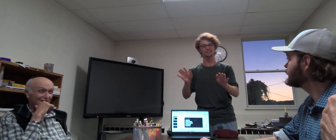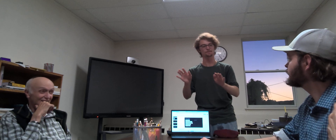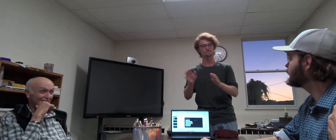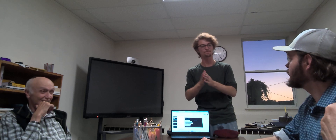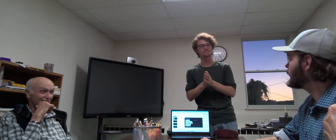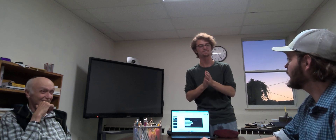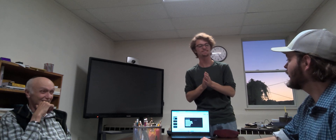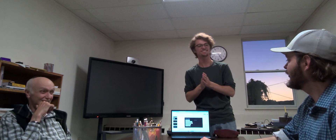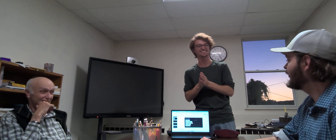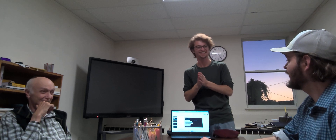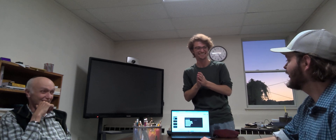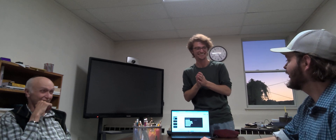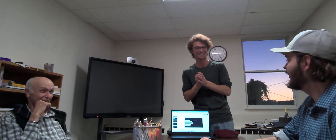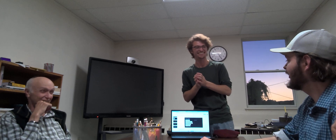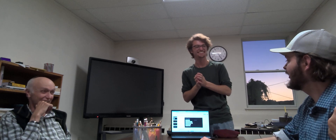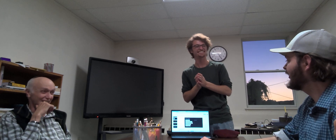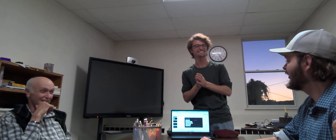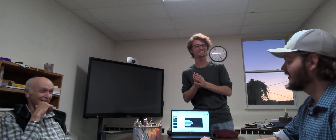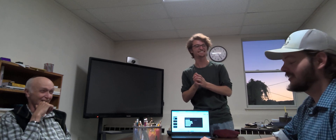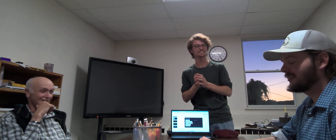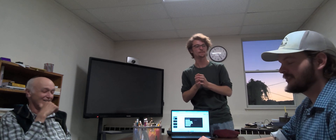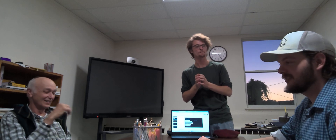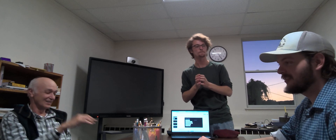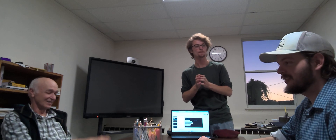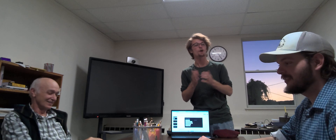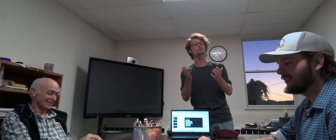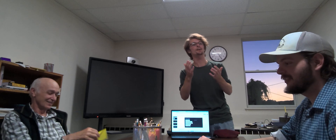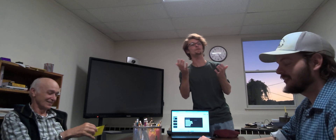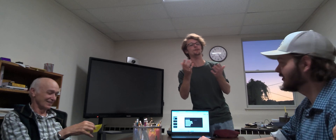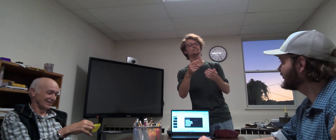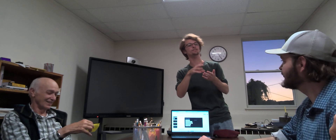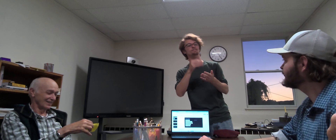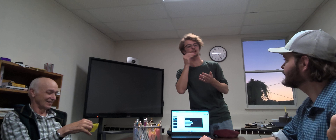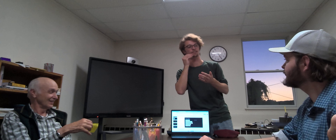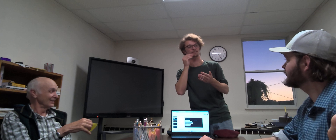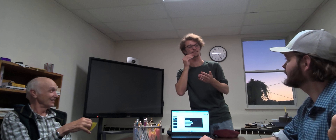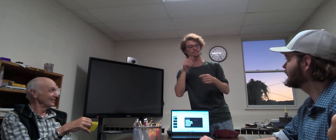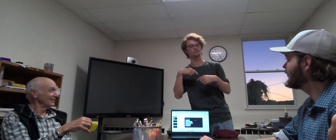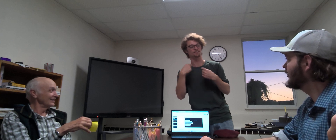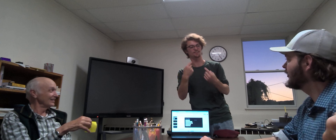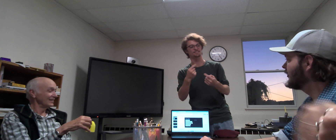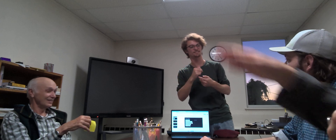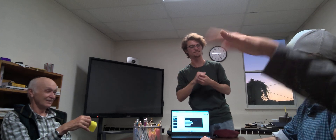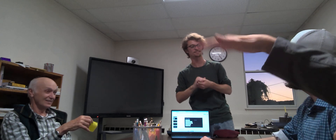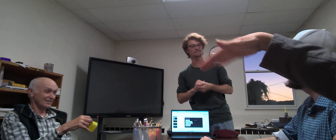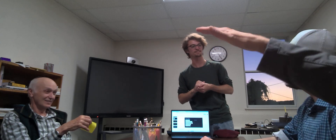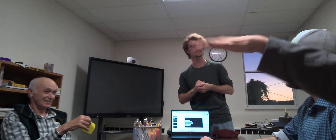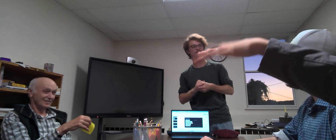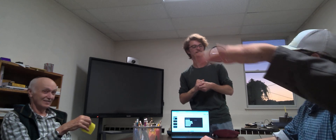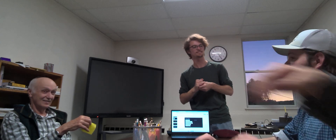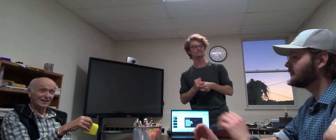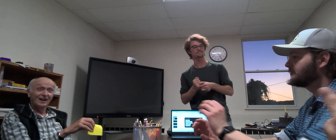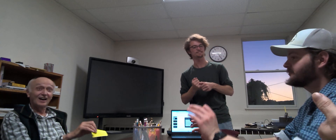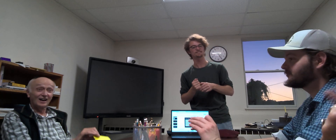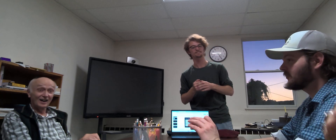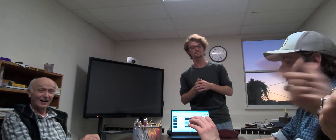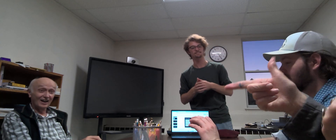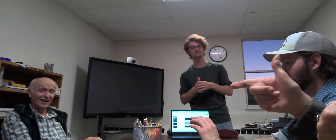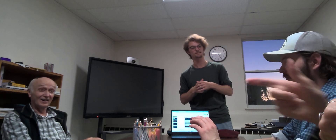up? Right, you got the first word is Well, what have you learned so far? why. Mine.